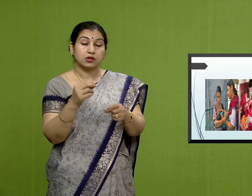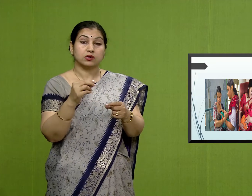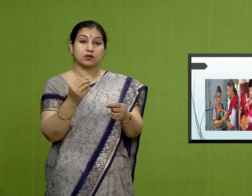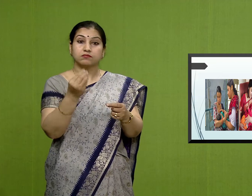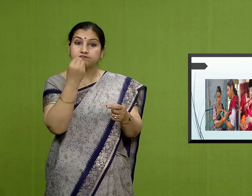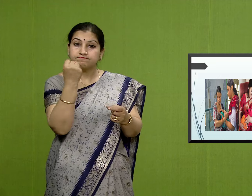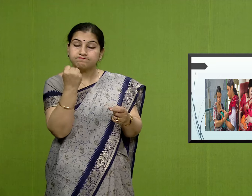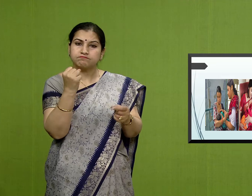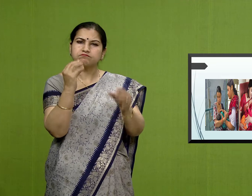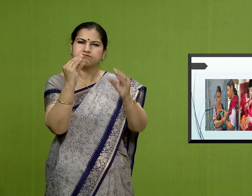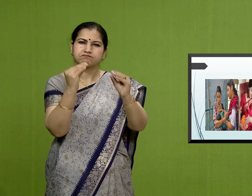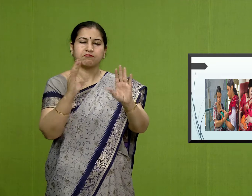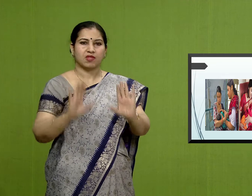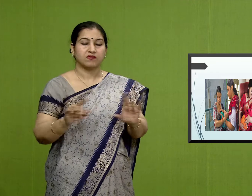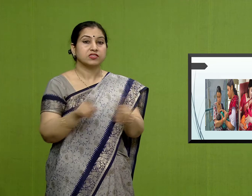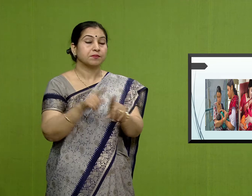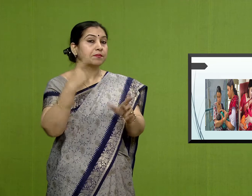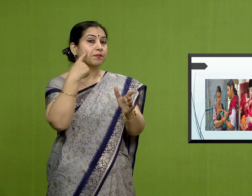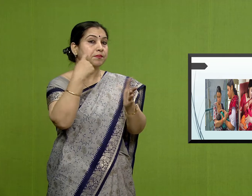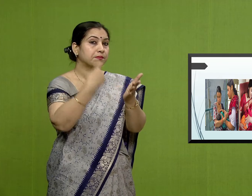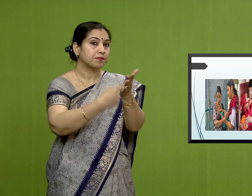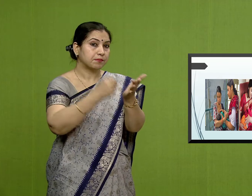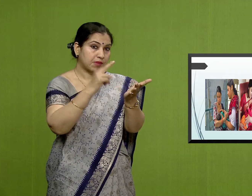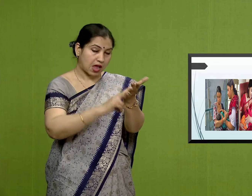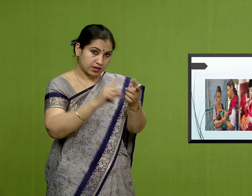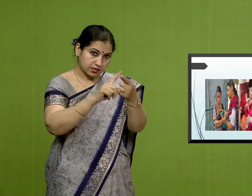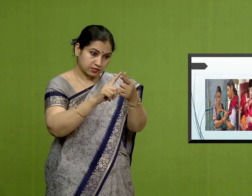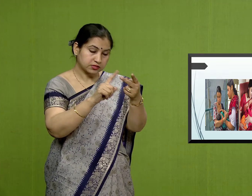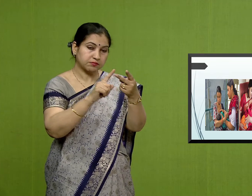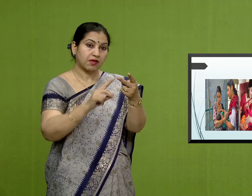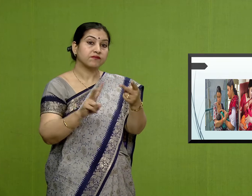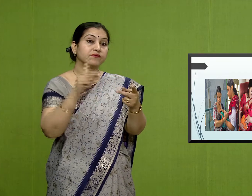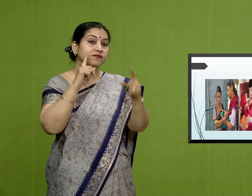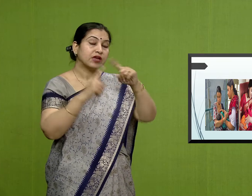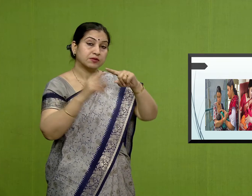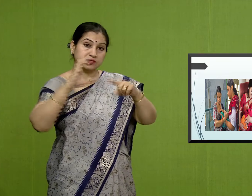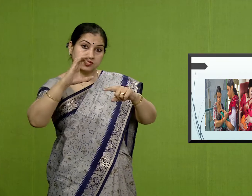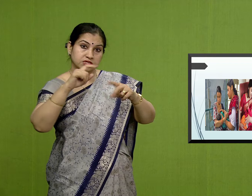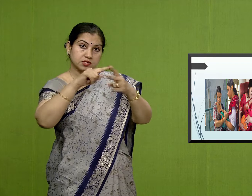nutrients like iron and vitamin C.